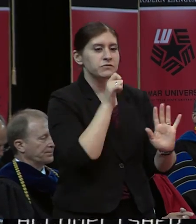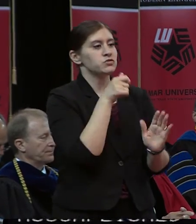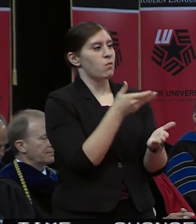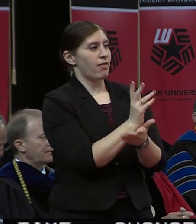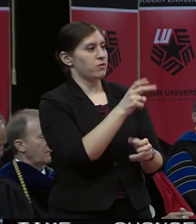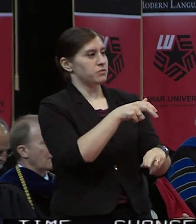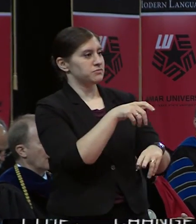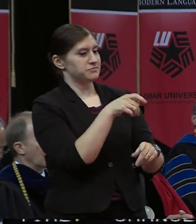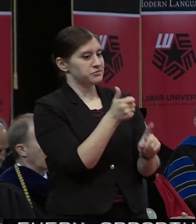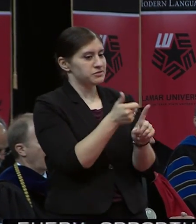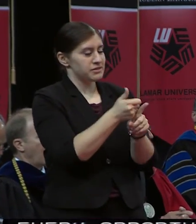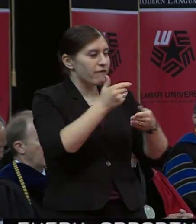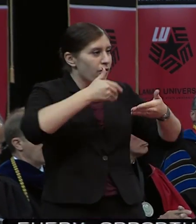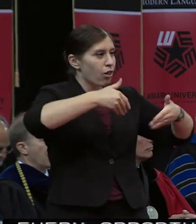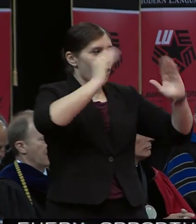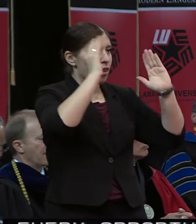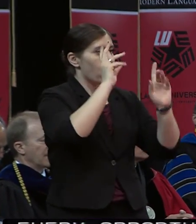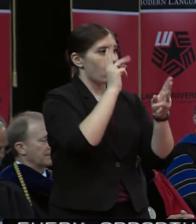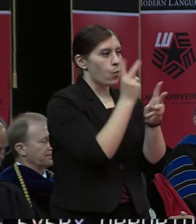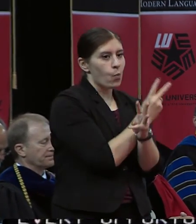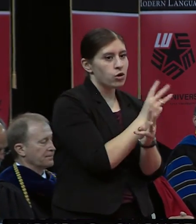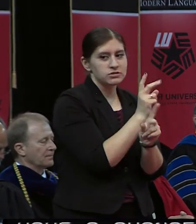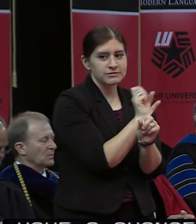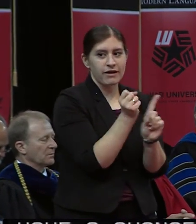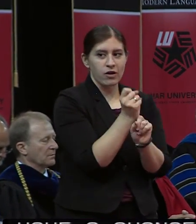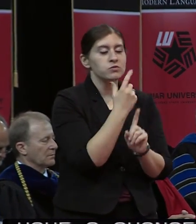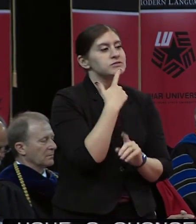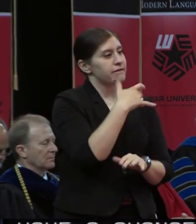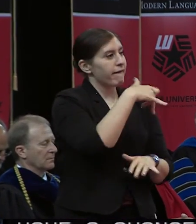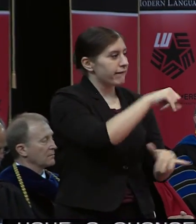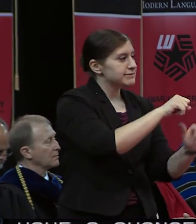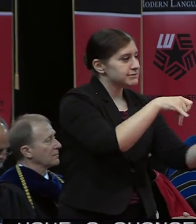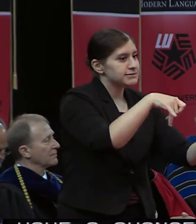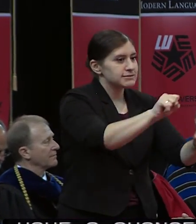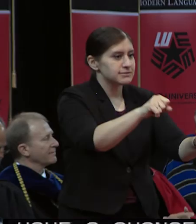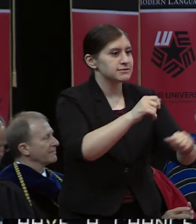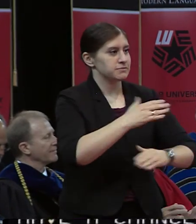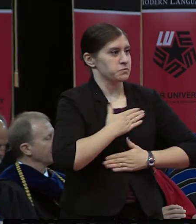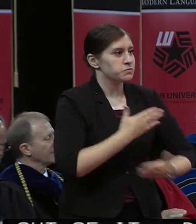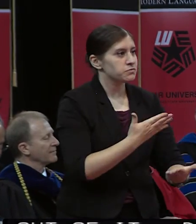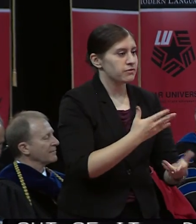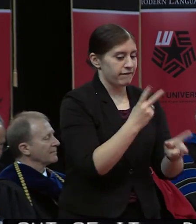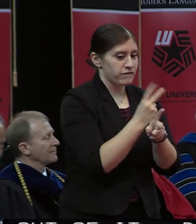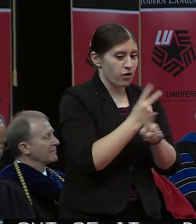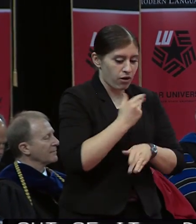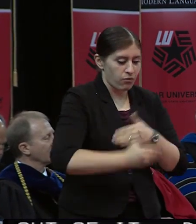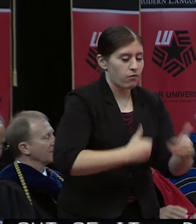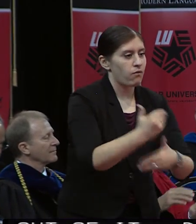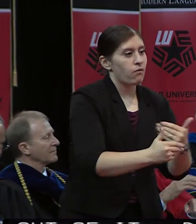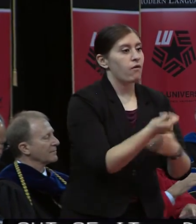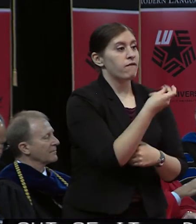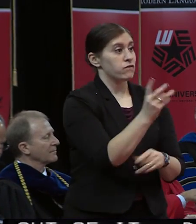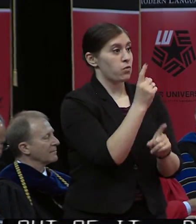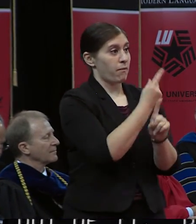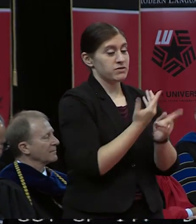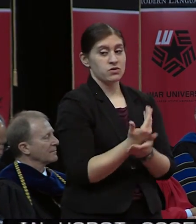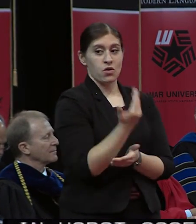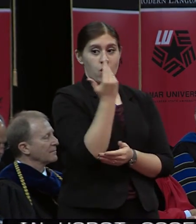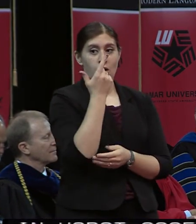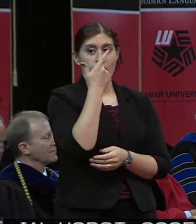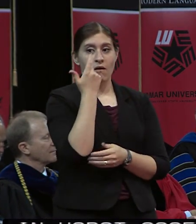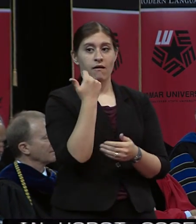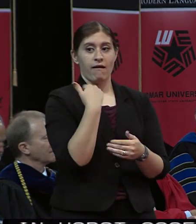to get caught up in worst case scenarios. Just say yes and figure out the rest later. Just a few months ago, because